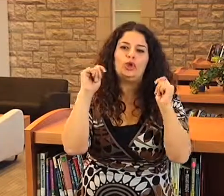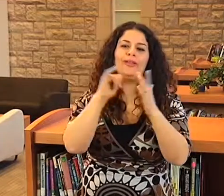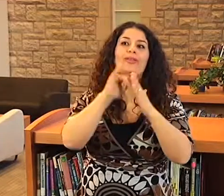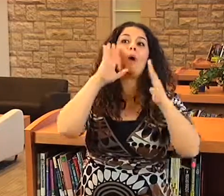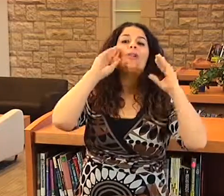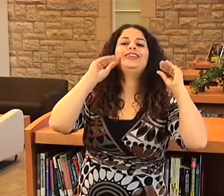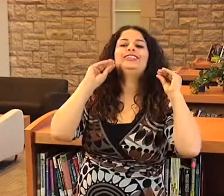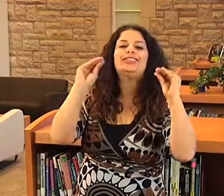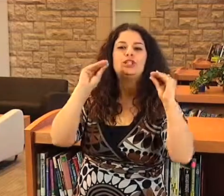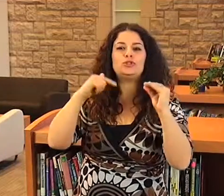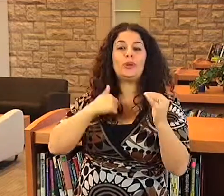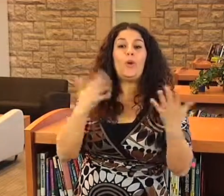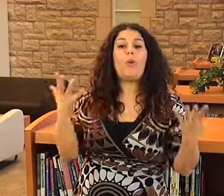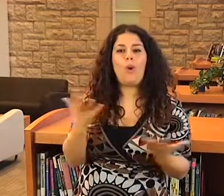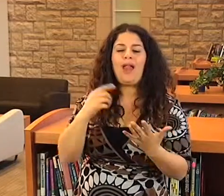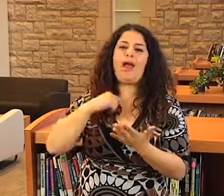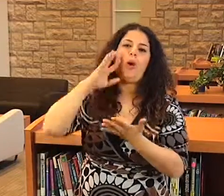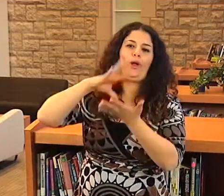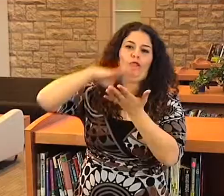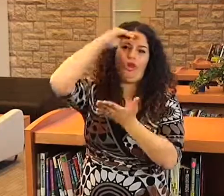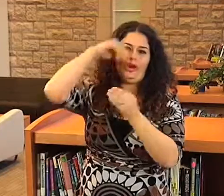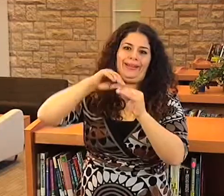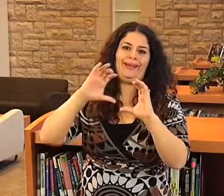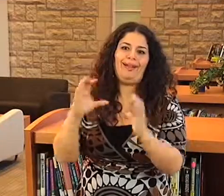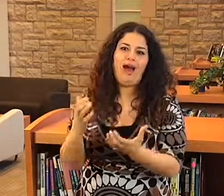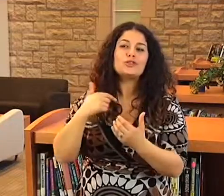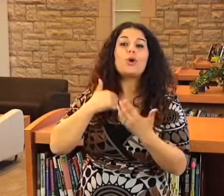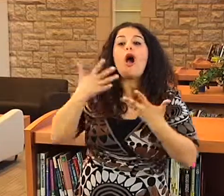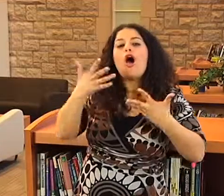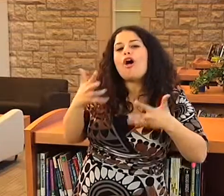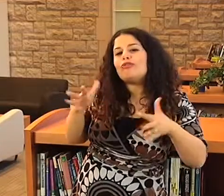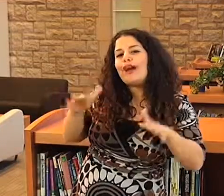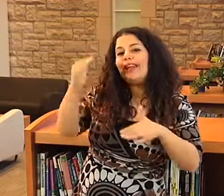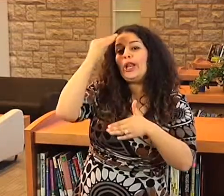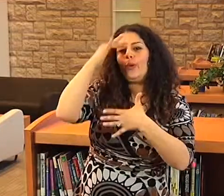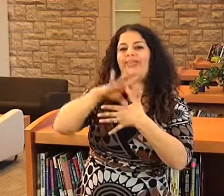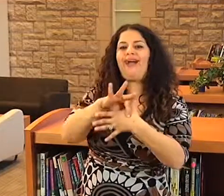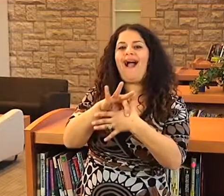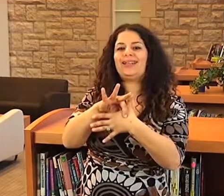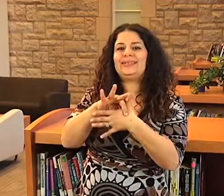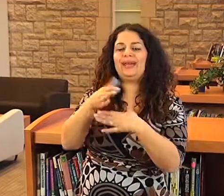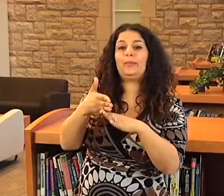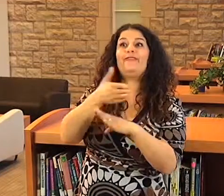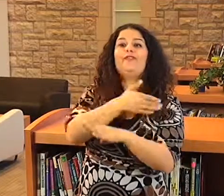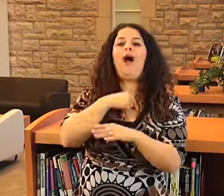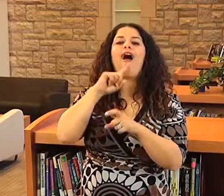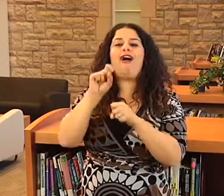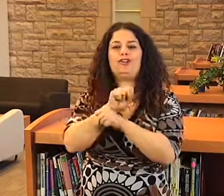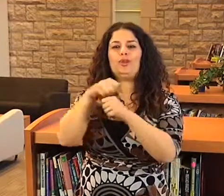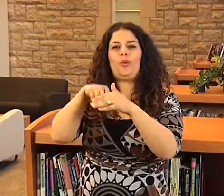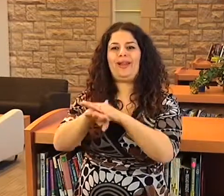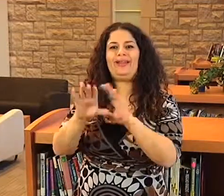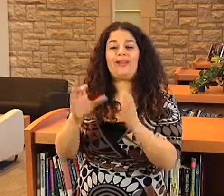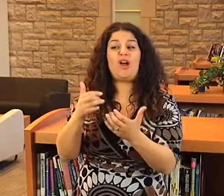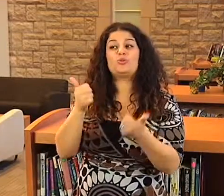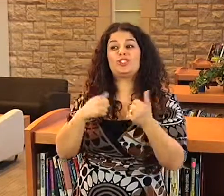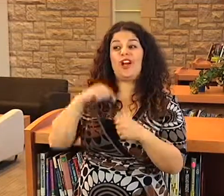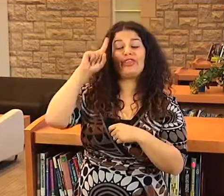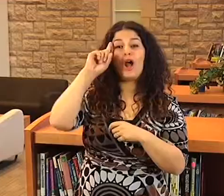I had a tutor before this discussion that would talk to me about the class, so I would already know the content of the class before I went in